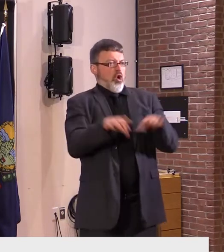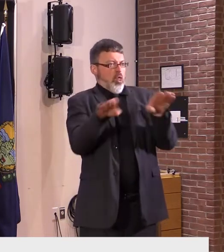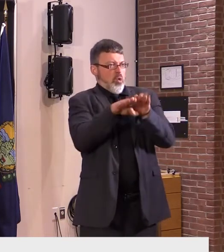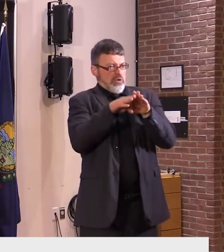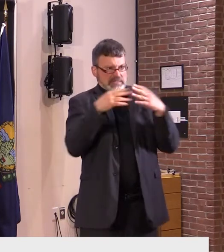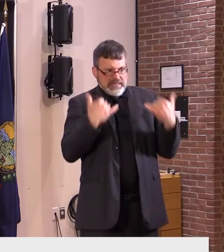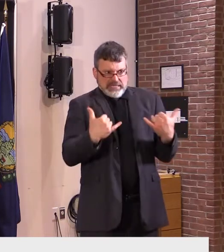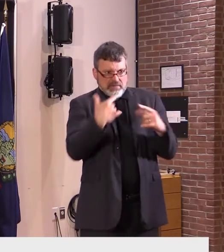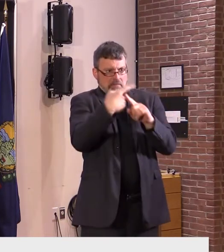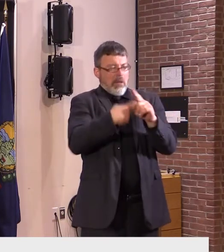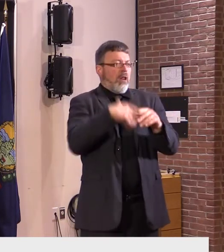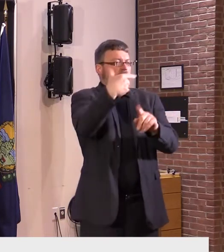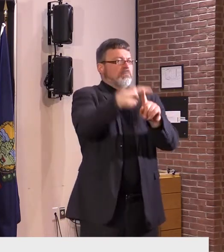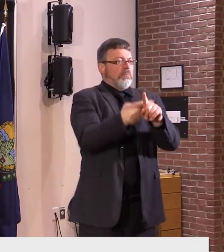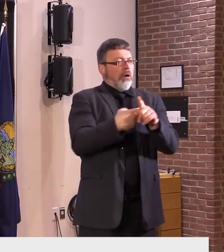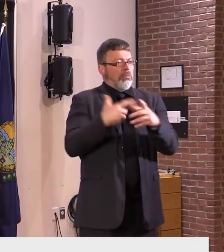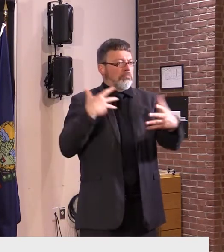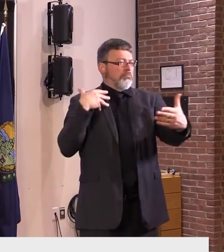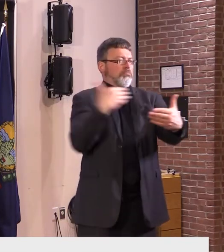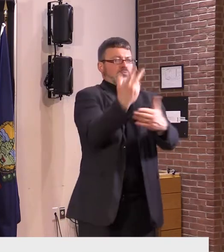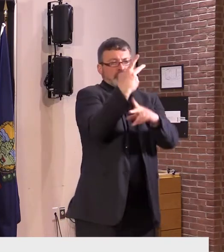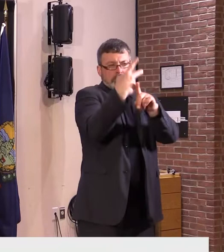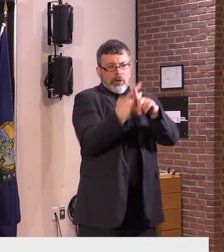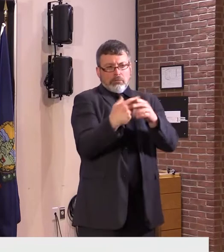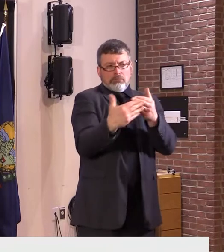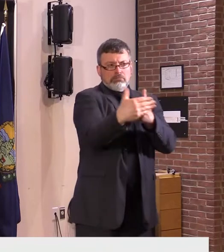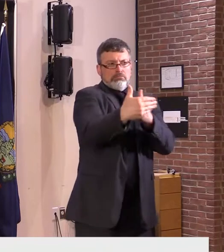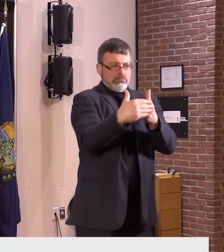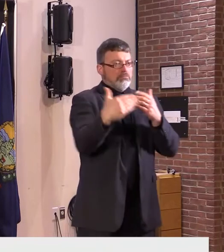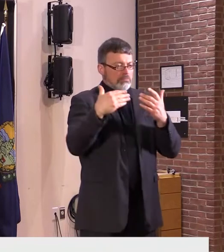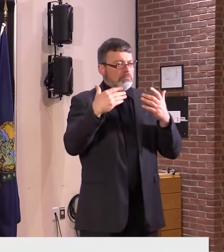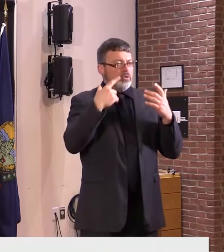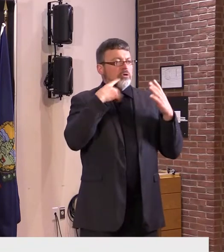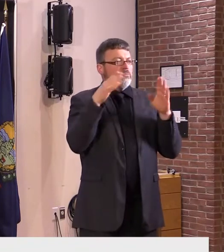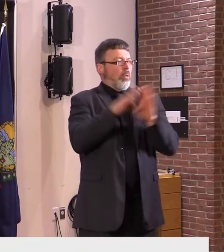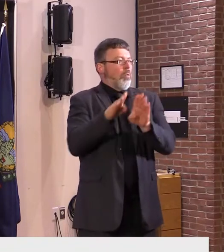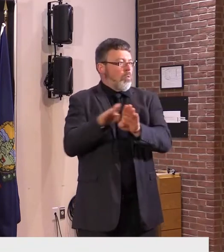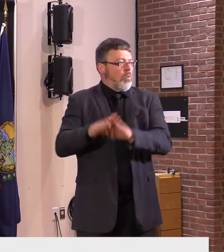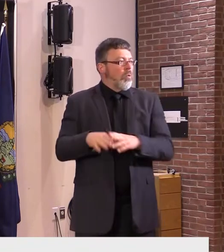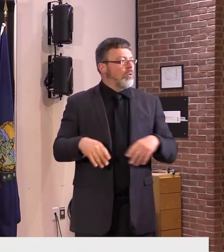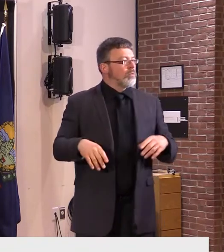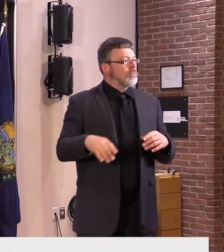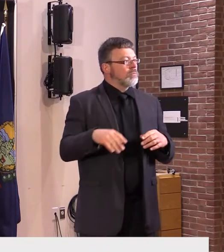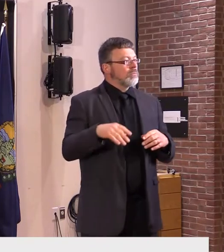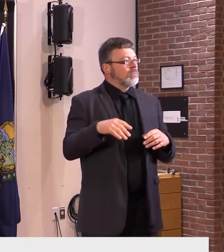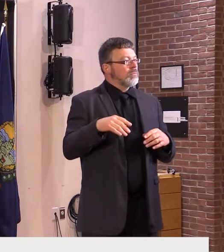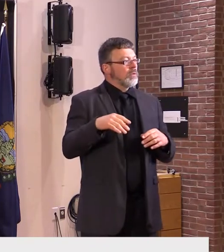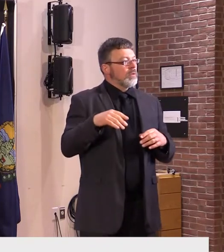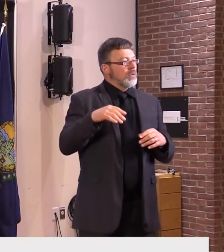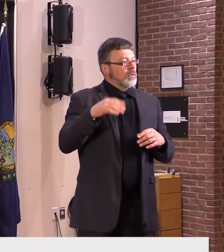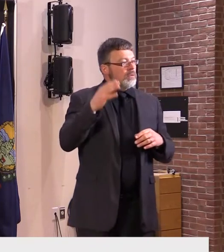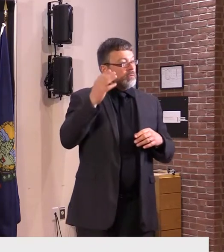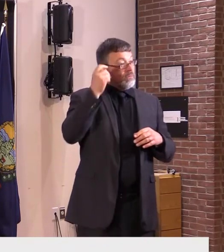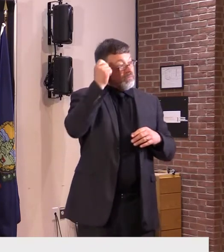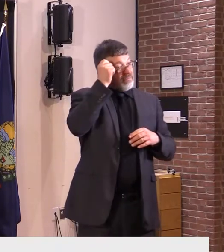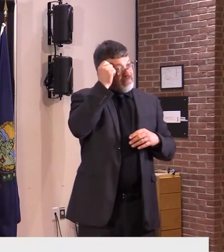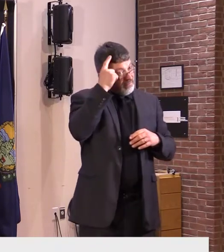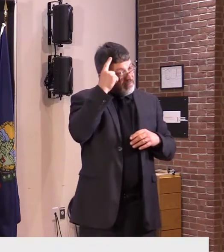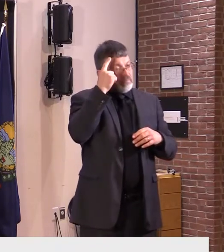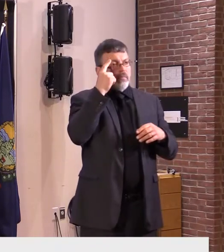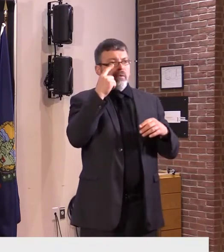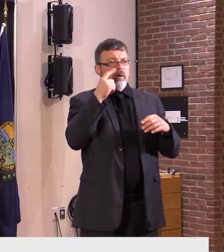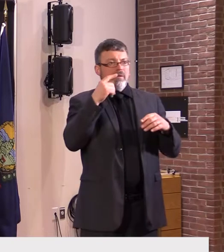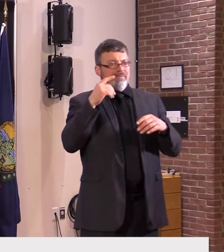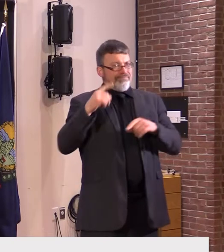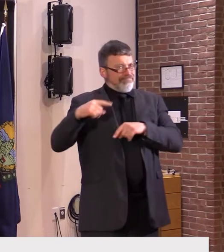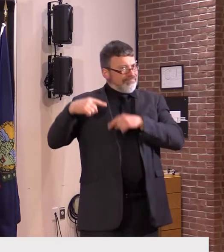are widely available, and we are committed to this remaining as convenient and free as it is now. We'll make sure people